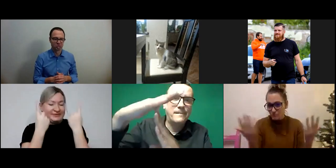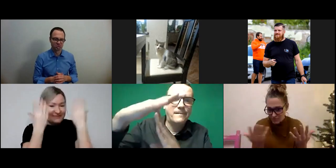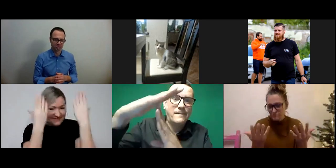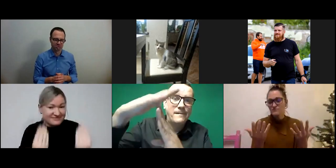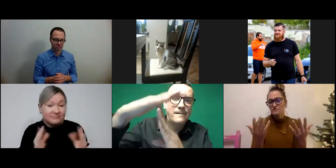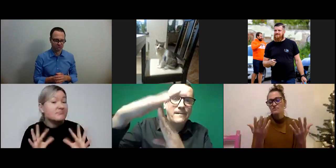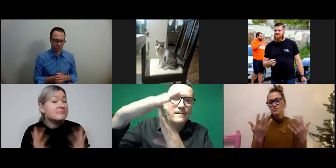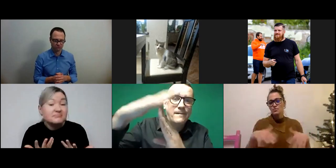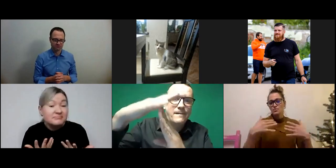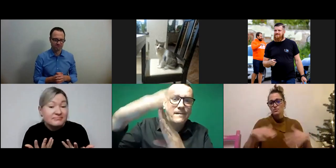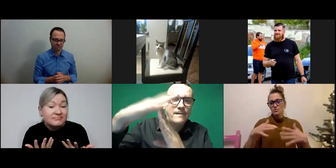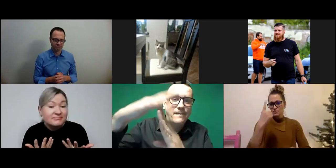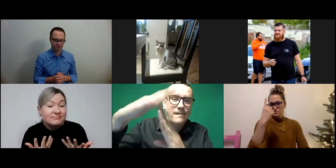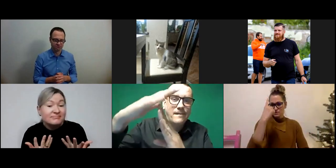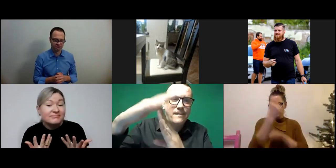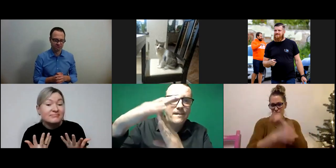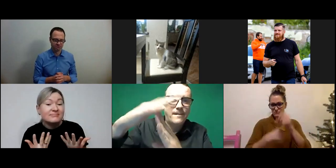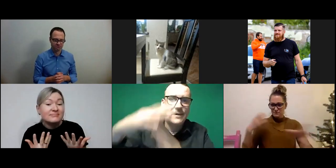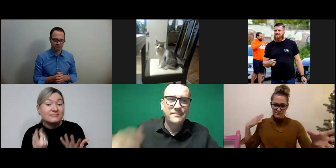today is a big day.